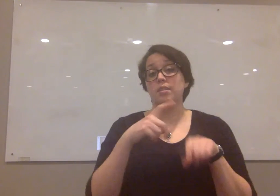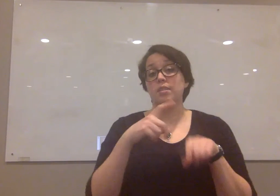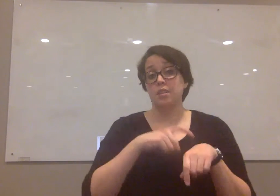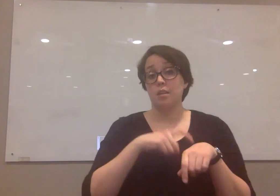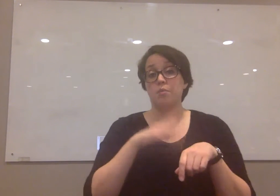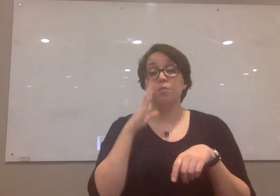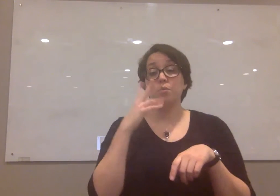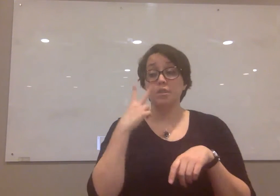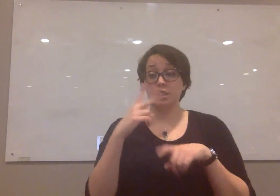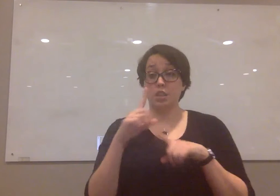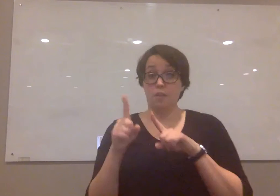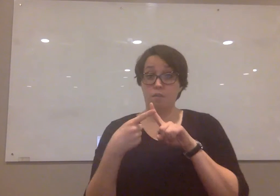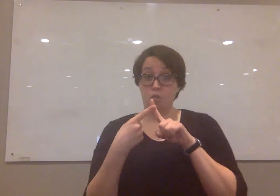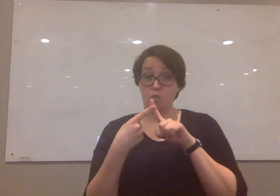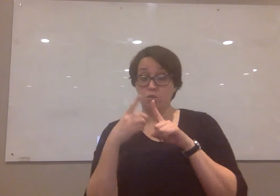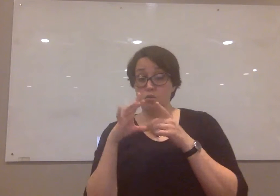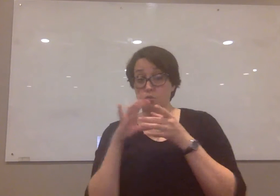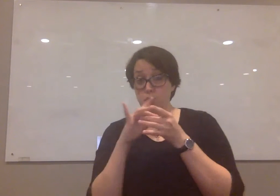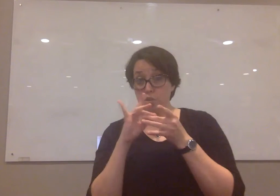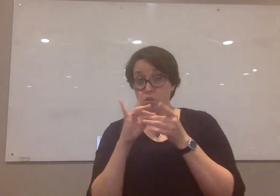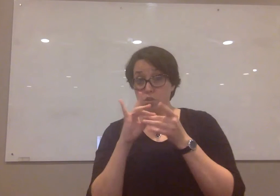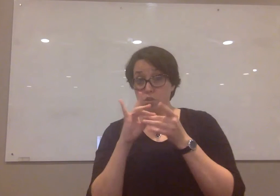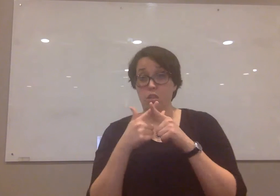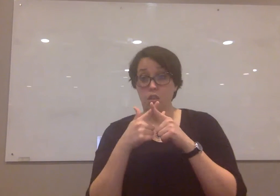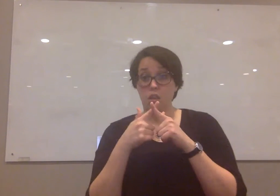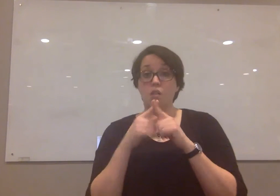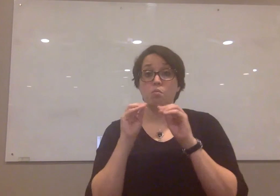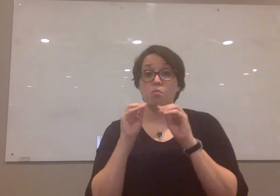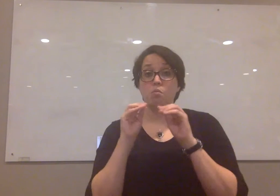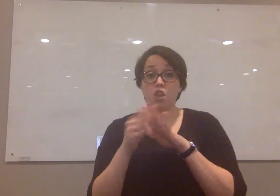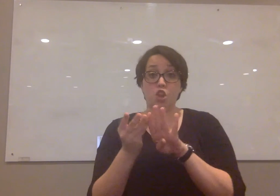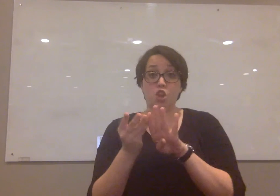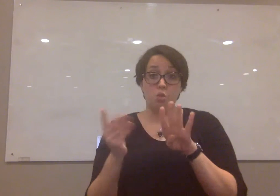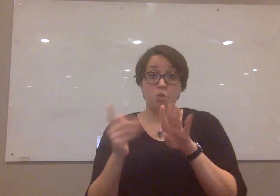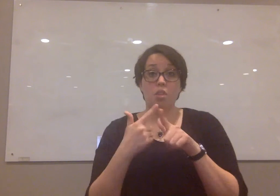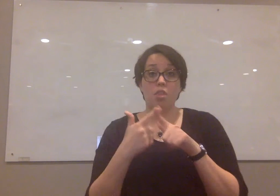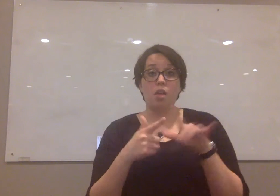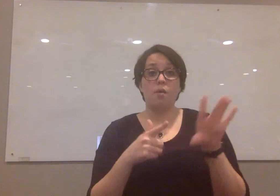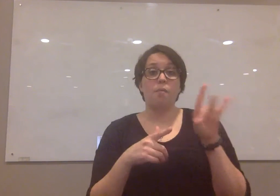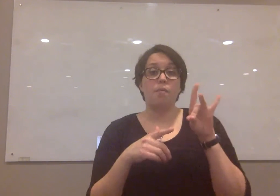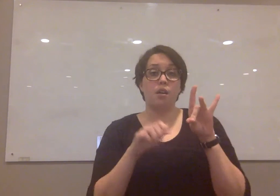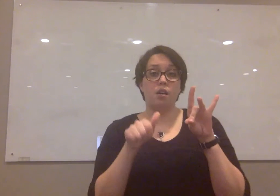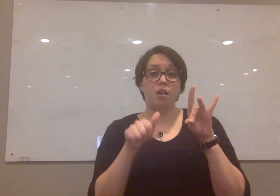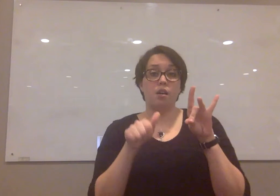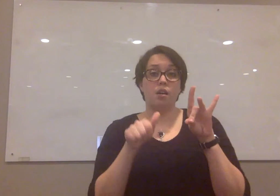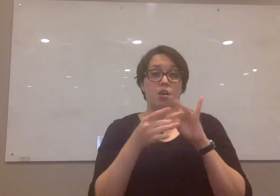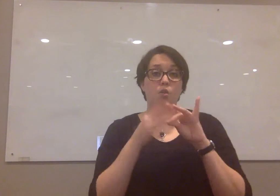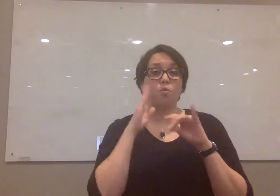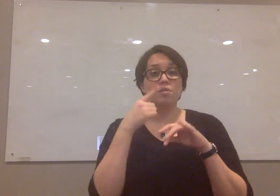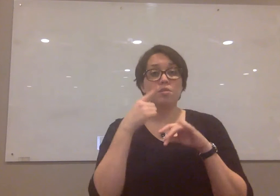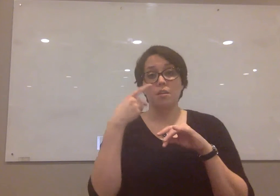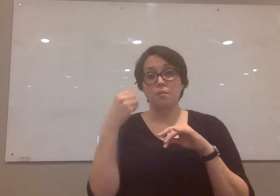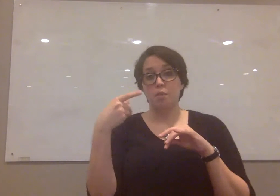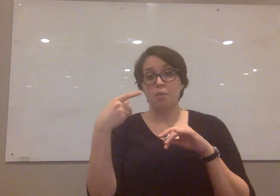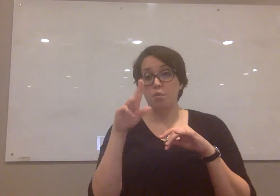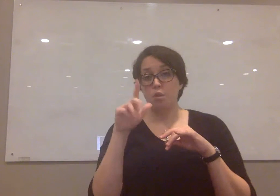message, populate the queue, and then pick another message out of the mailbox, and it'll say populate, because 2 of them fired while it